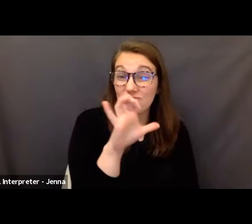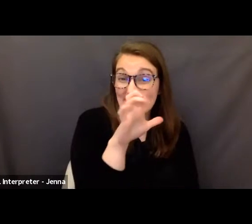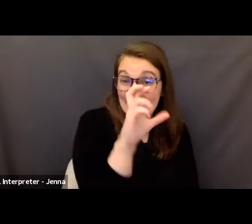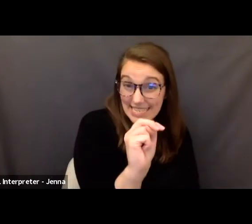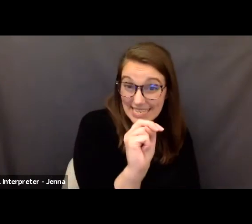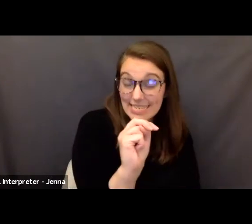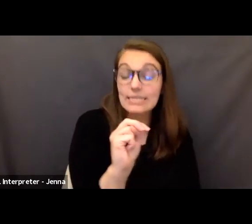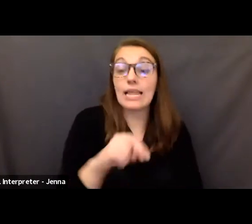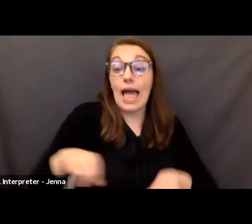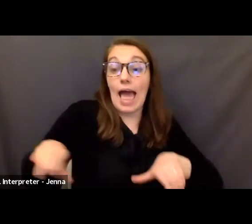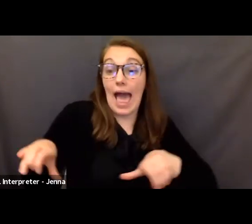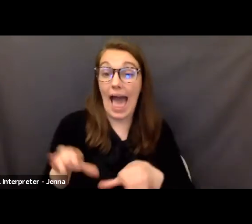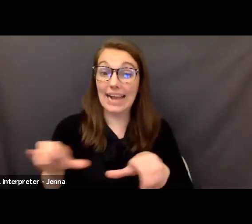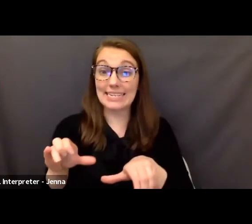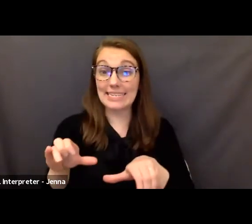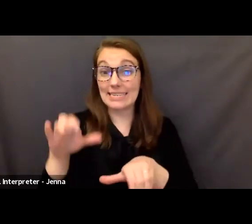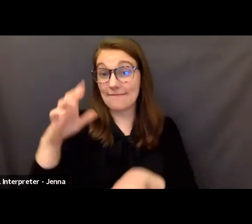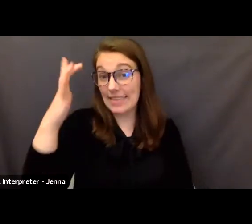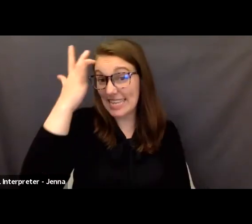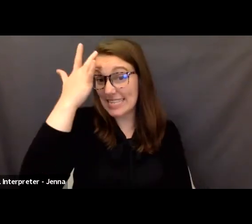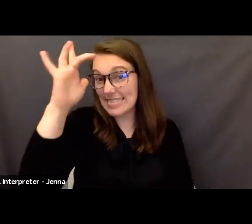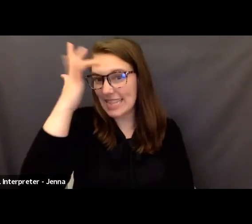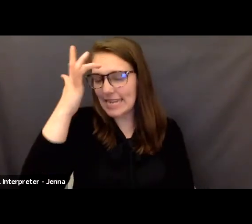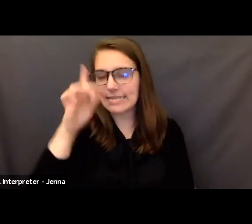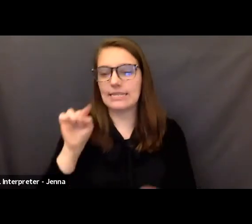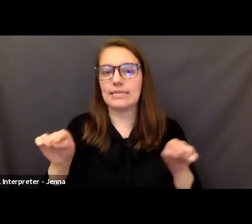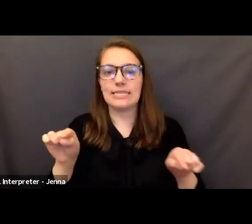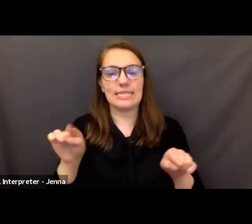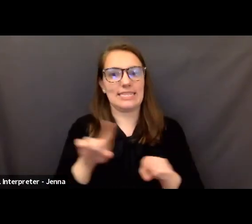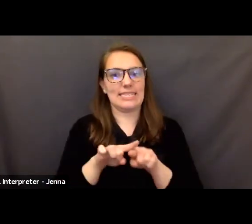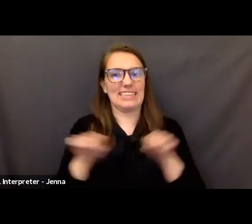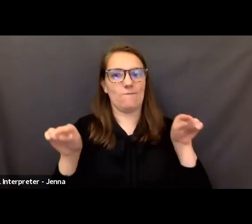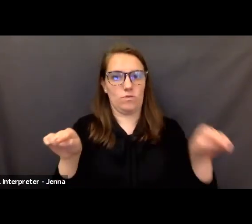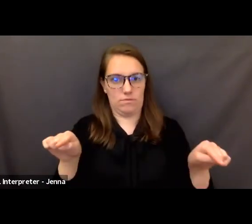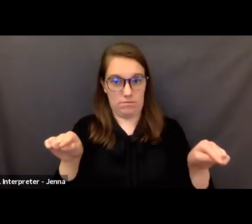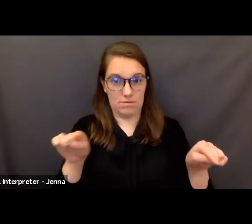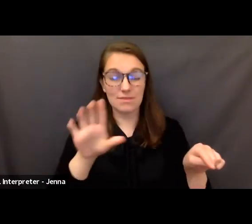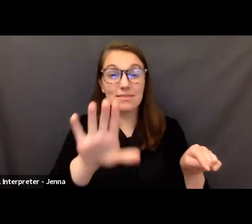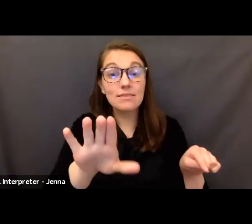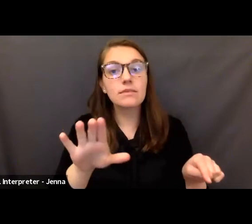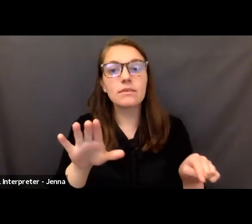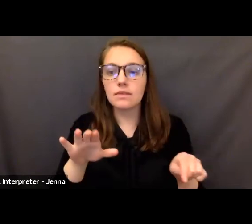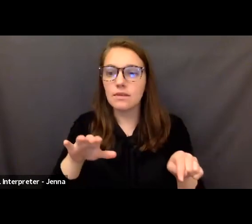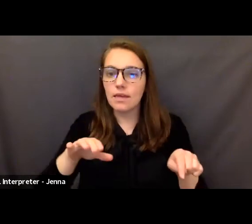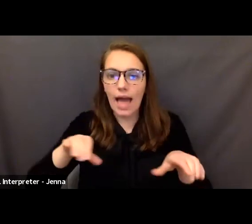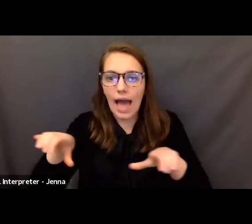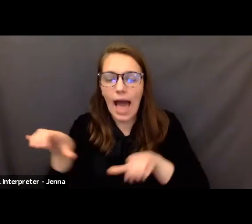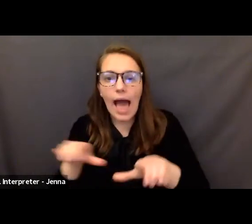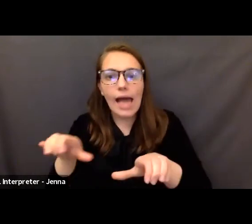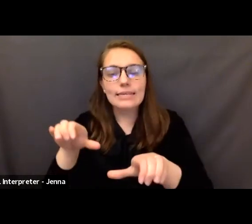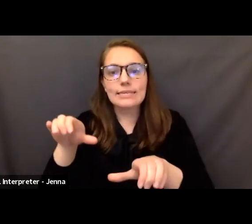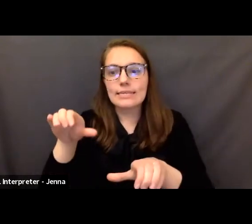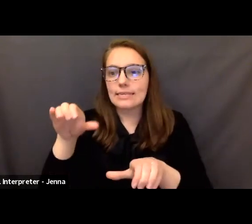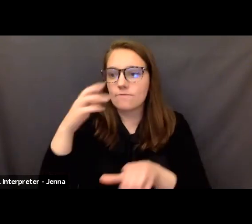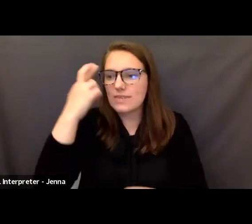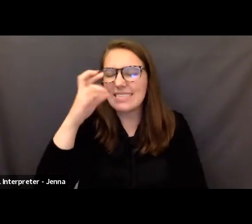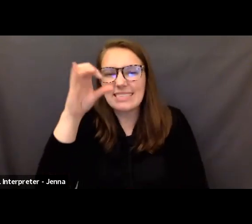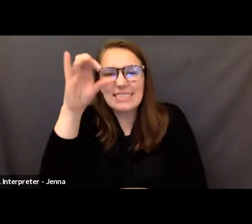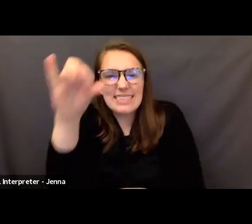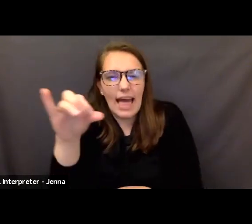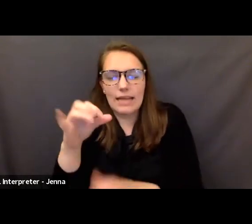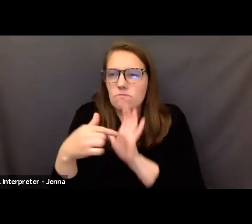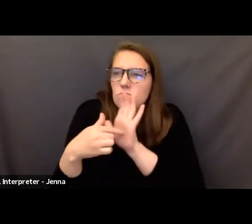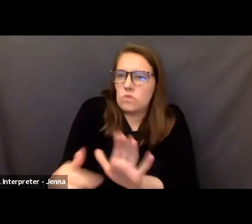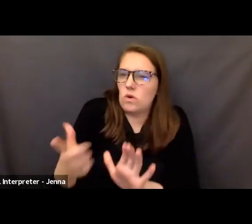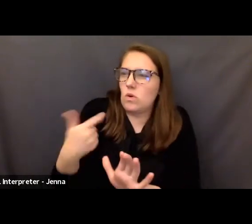important when the aspect of consideration is our perfection as intellectual creatures formed in the image and likeness of